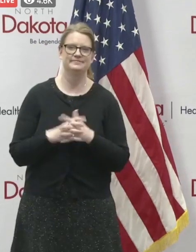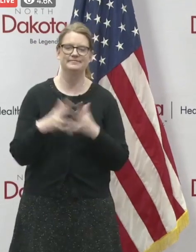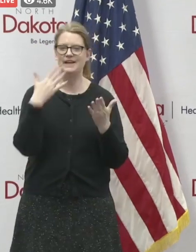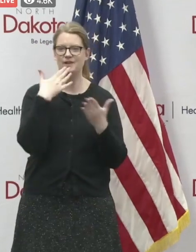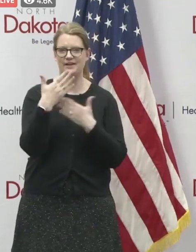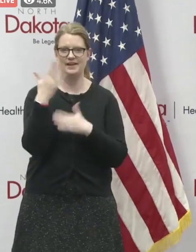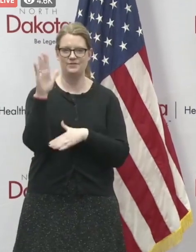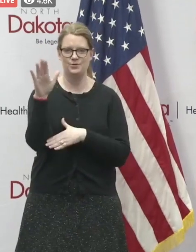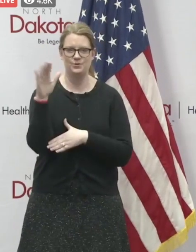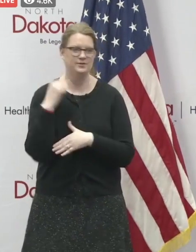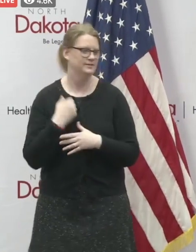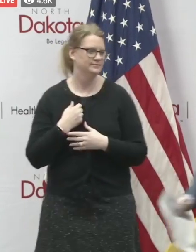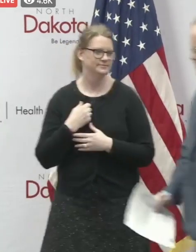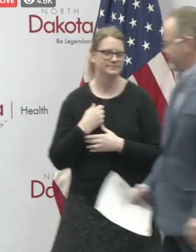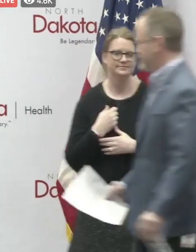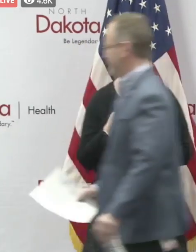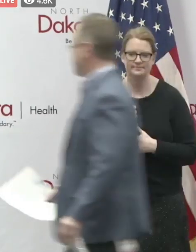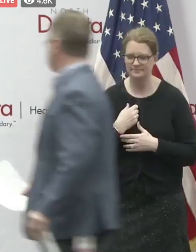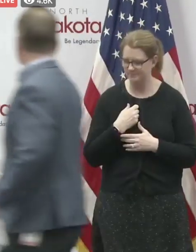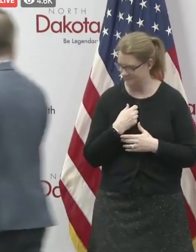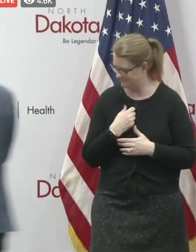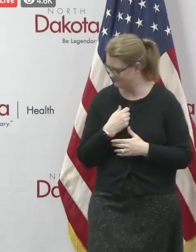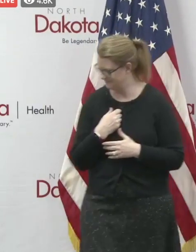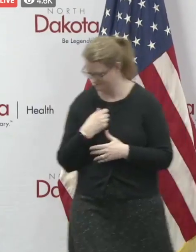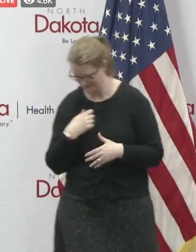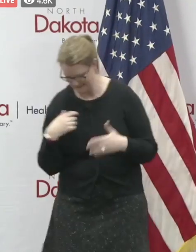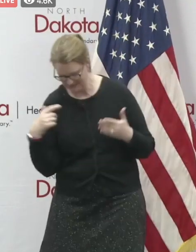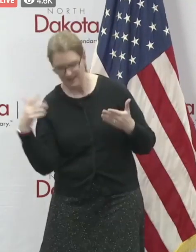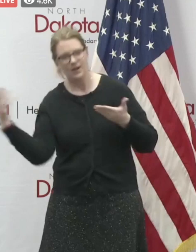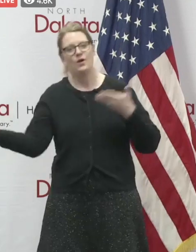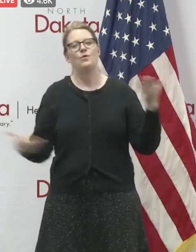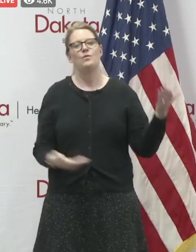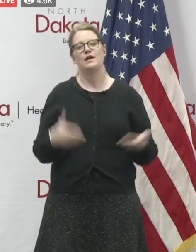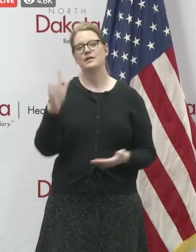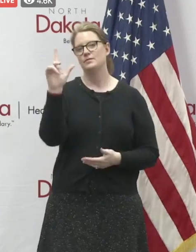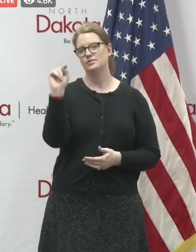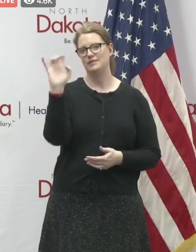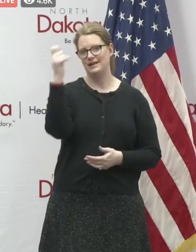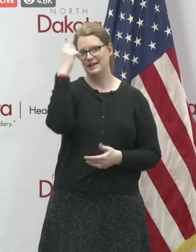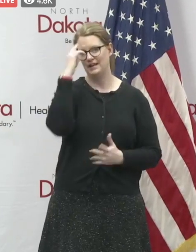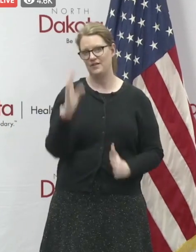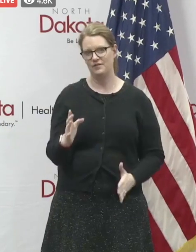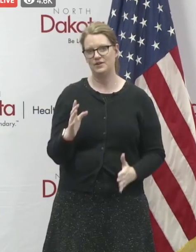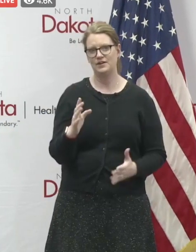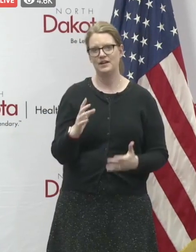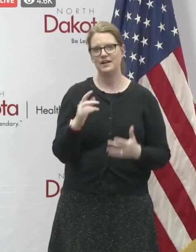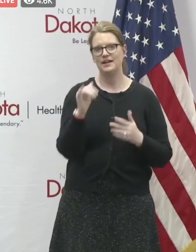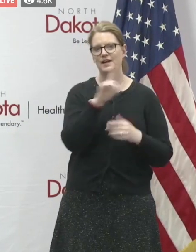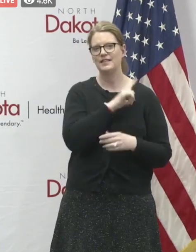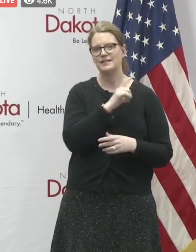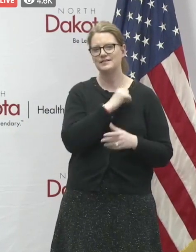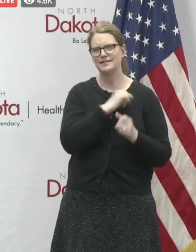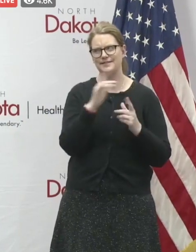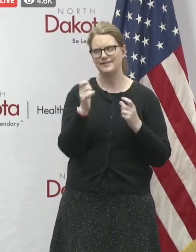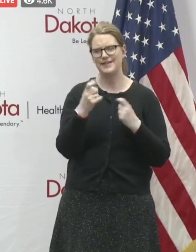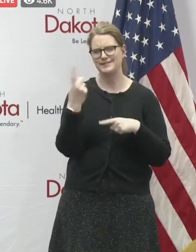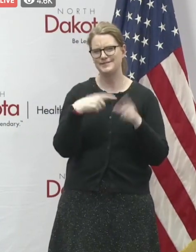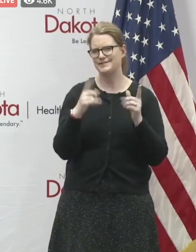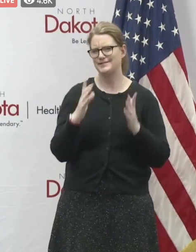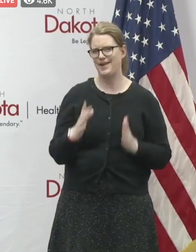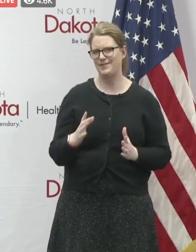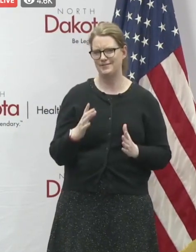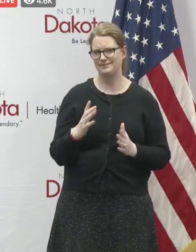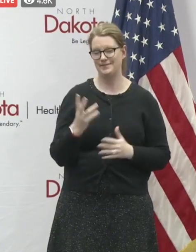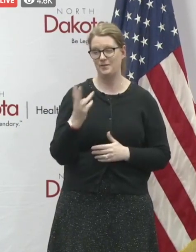North Dakota Governor Doug Burgum announcing 4 additional cases of coronavirus on this Tuesday afternoon, bringing the total number